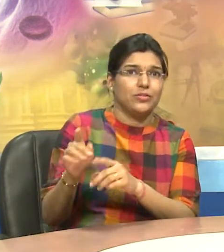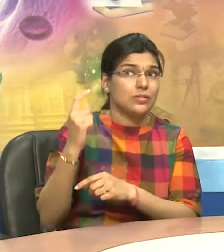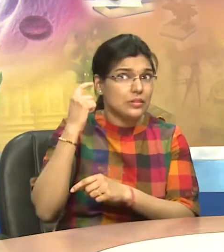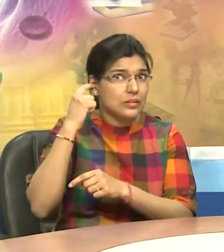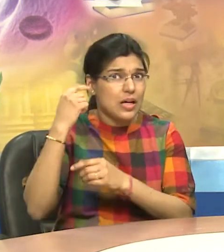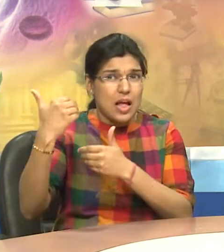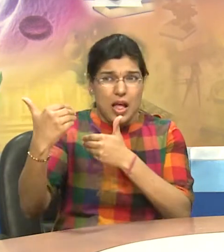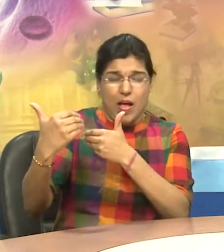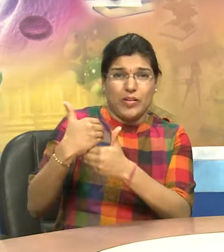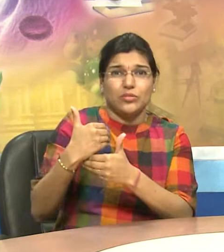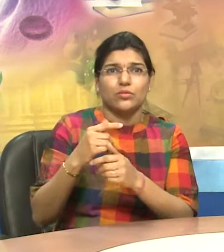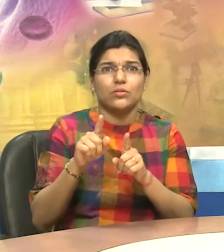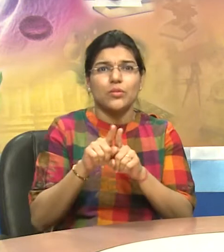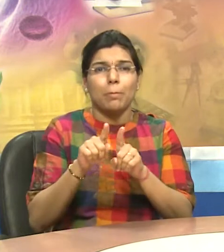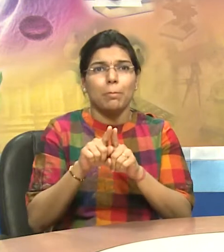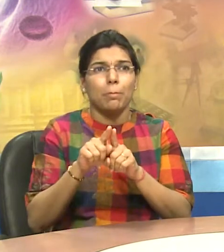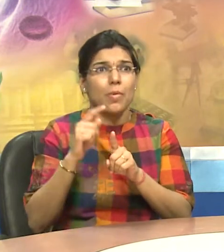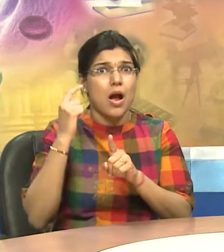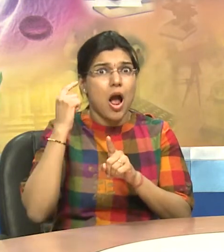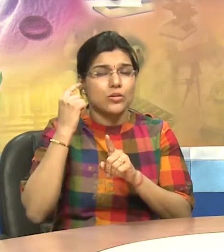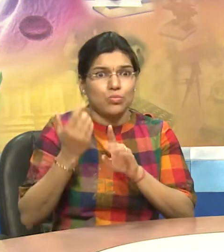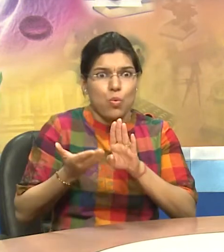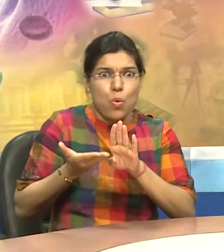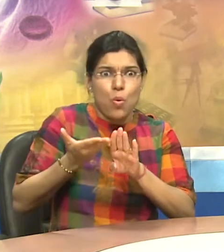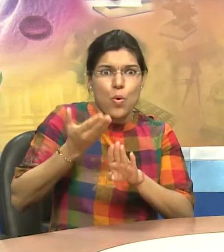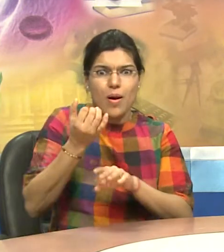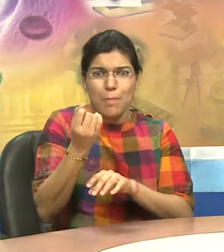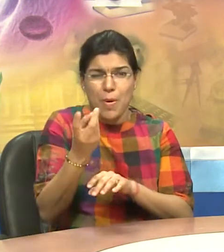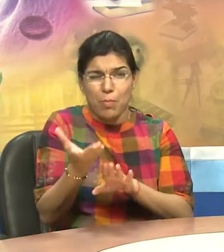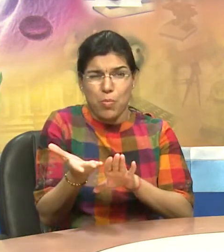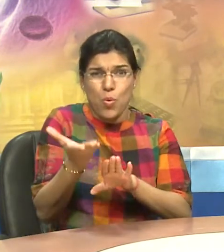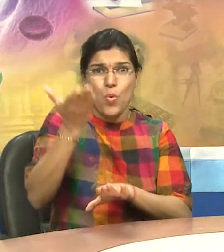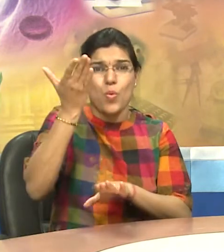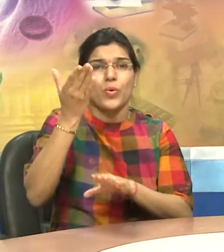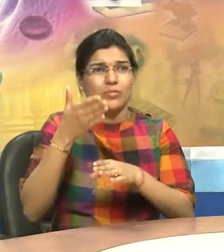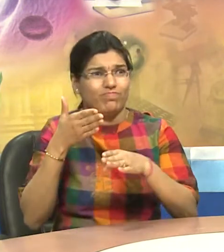nice are termed as noise,